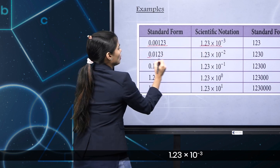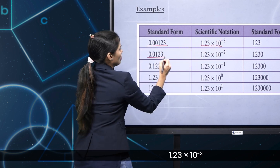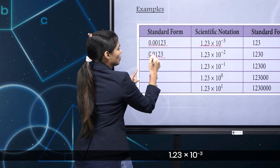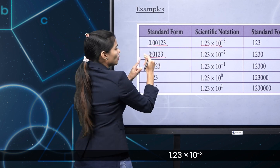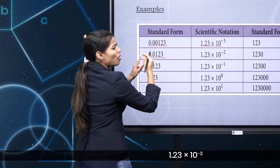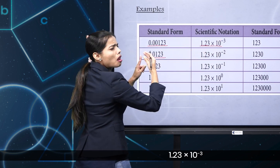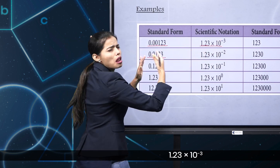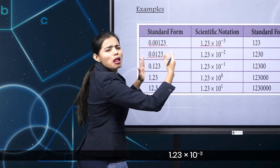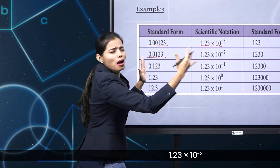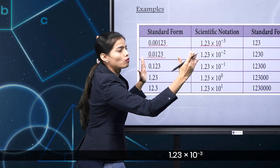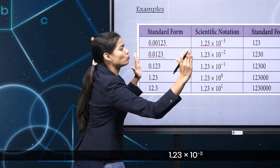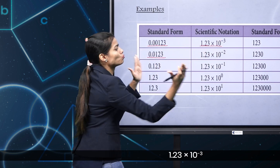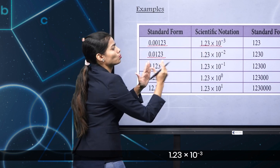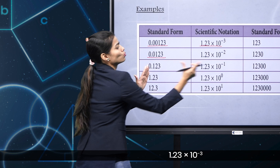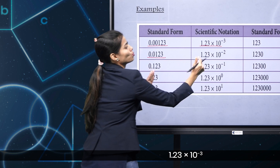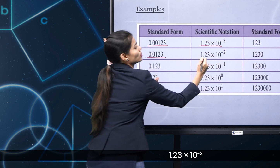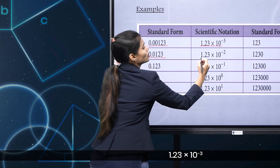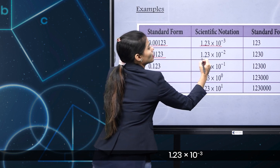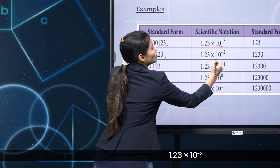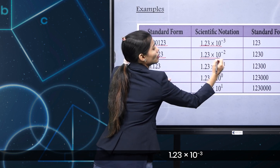1.23 into 10 to the power minus 3,